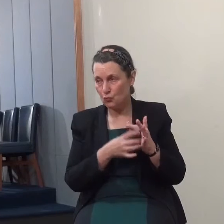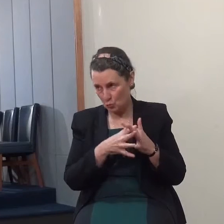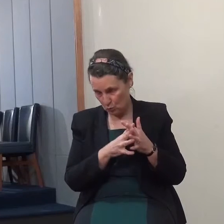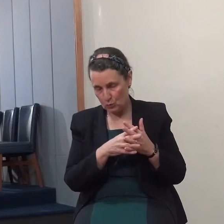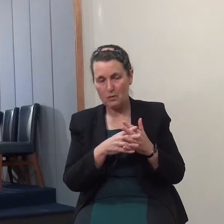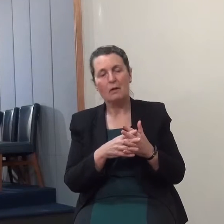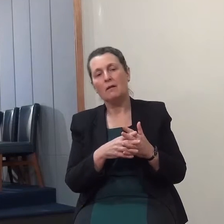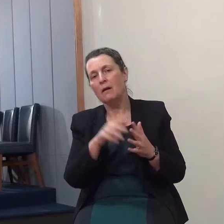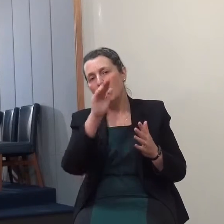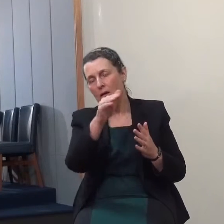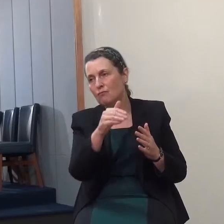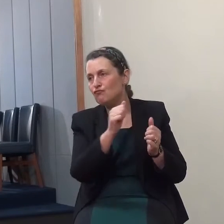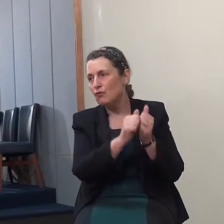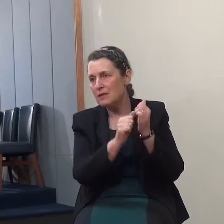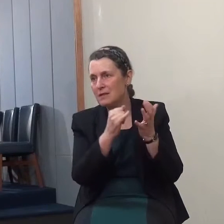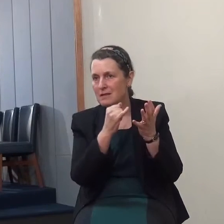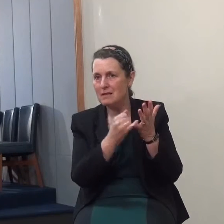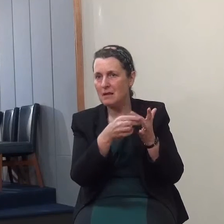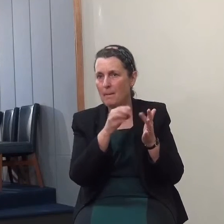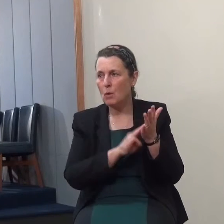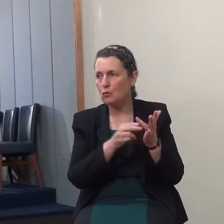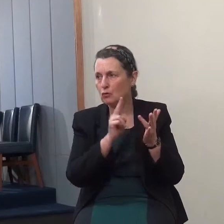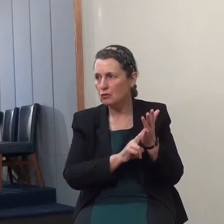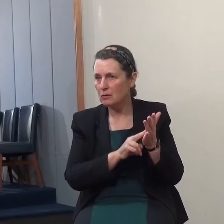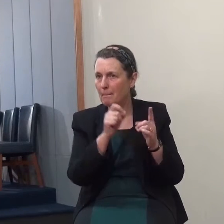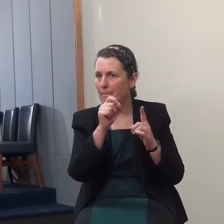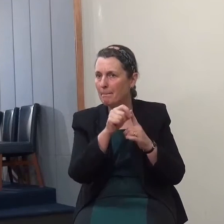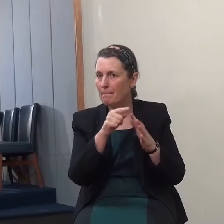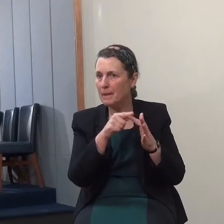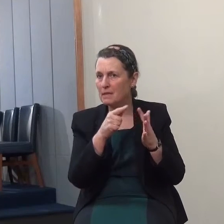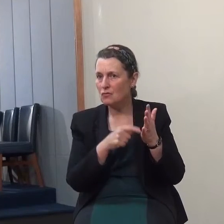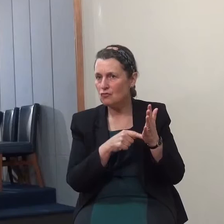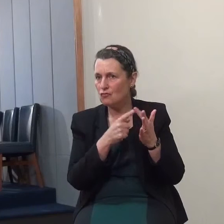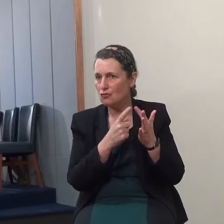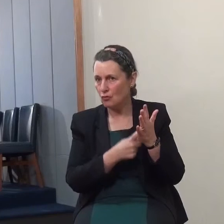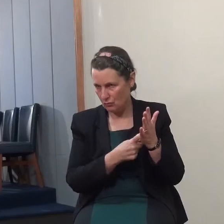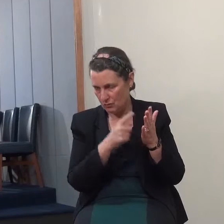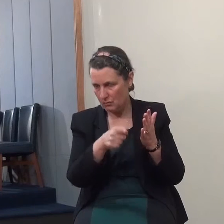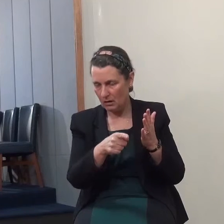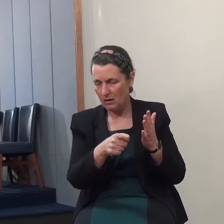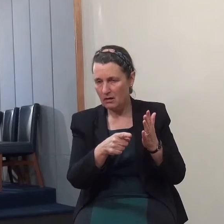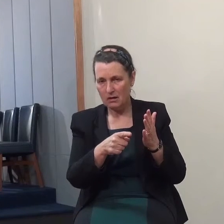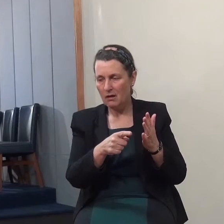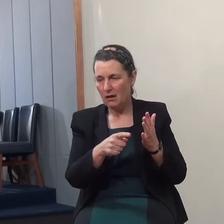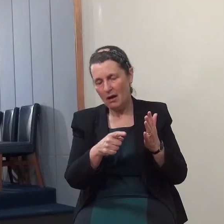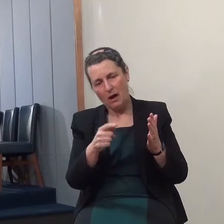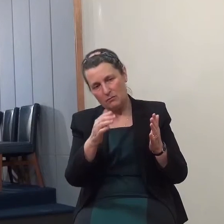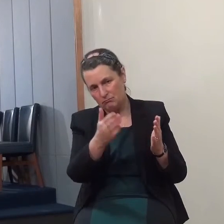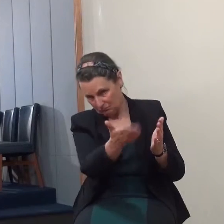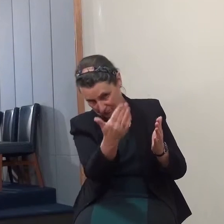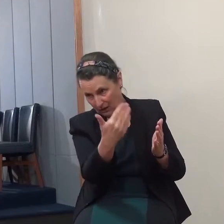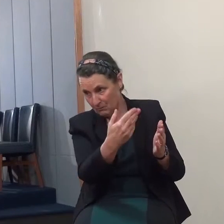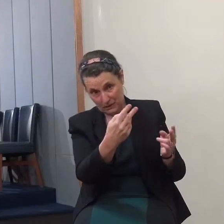identified his parents, there's no indication that he was introduced that way, and Simon would have been